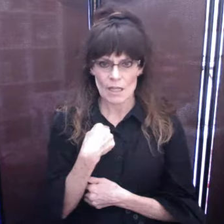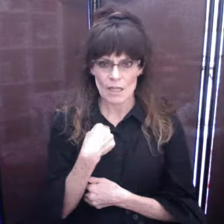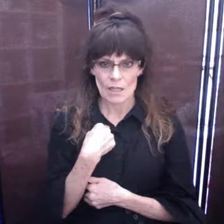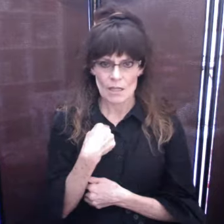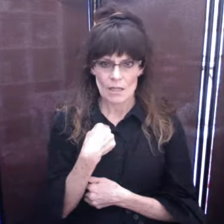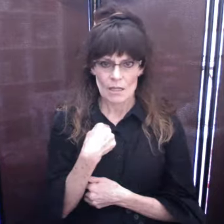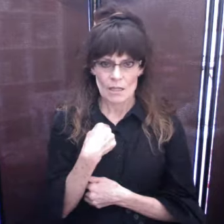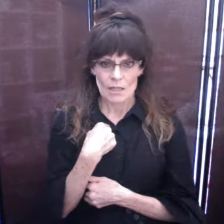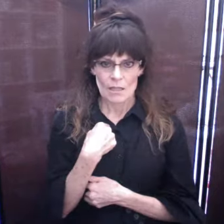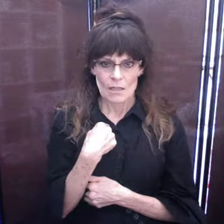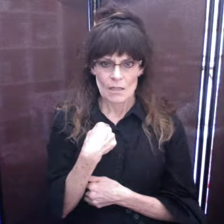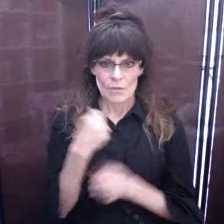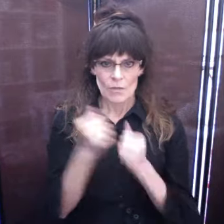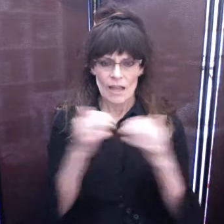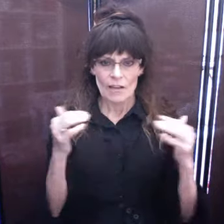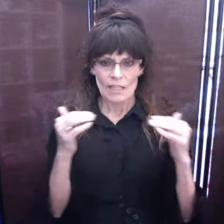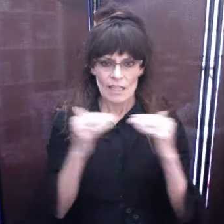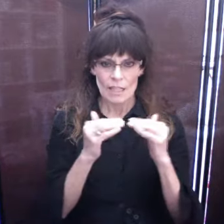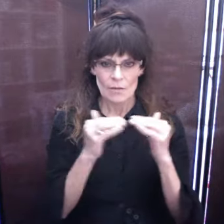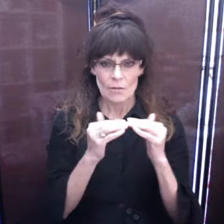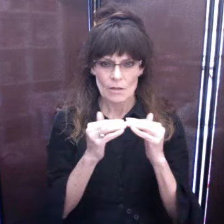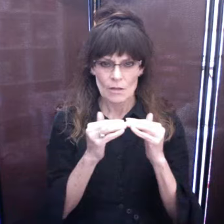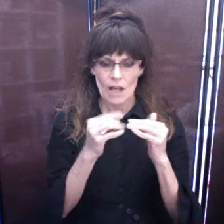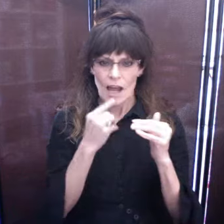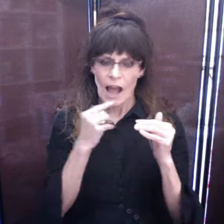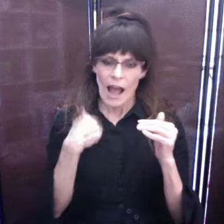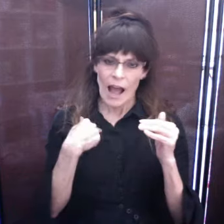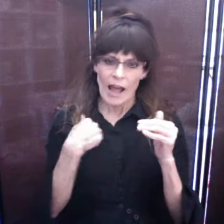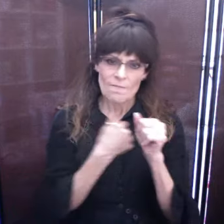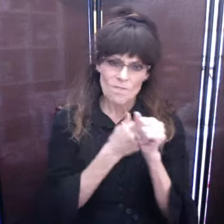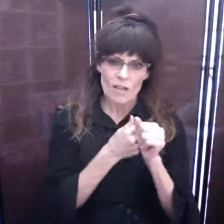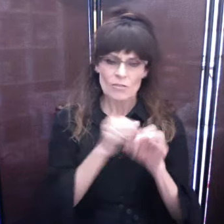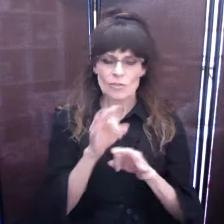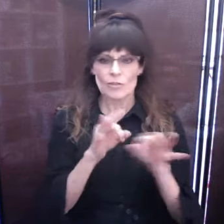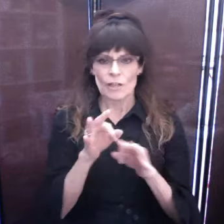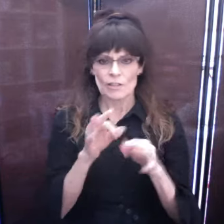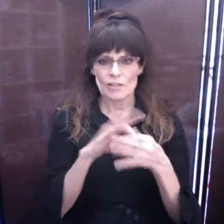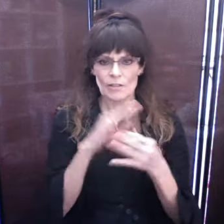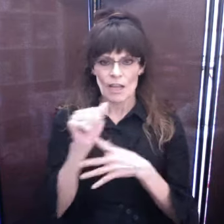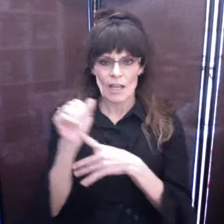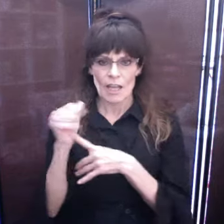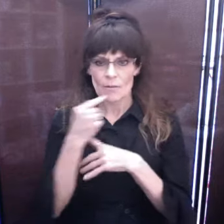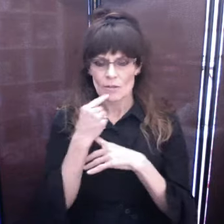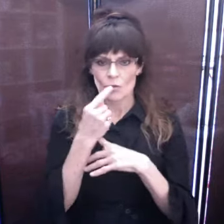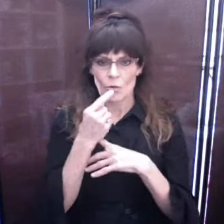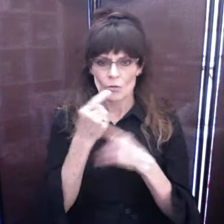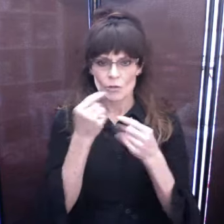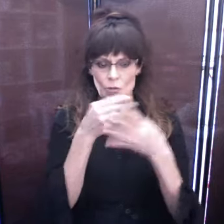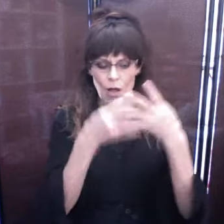unequivocally, I did everything I was told to do in Alcoholics Anonymous, and I was told to do a lot. And the reason why, you